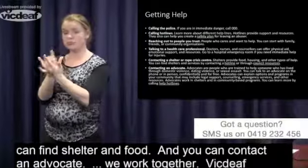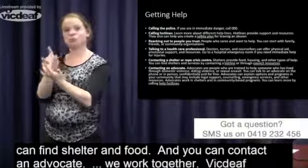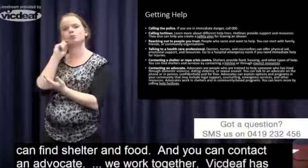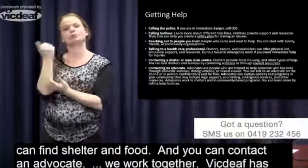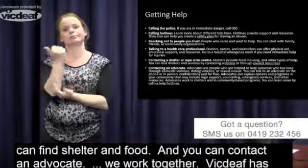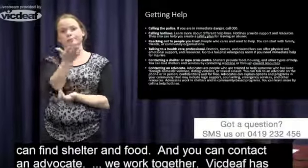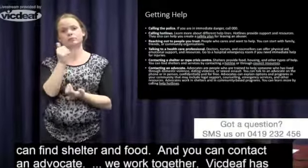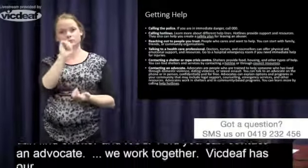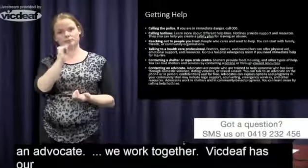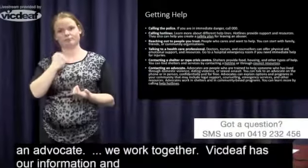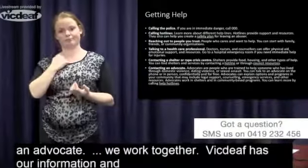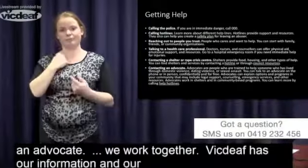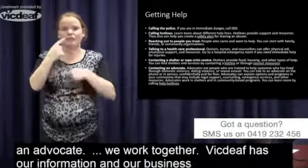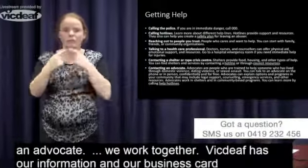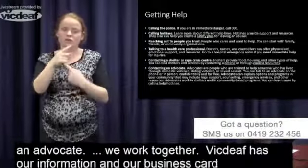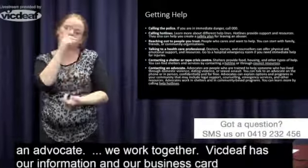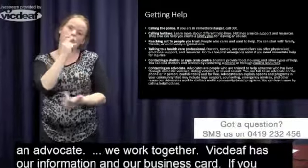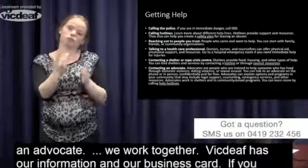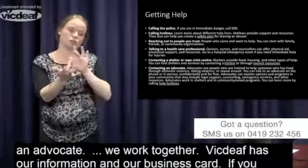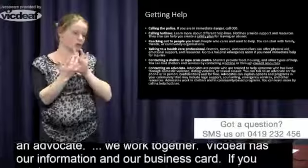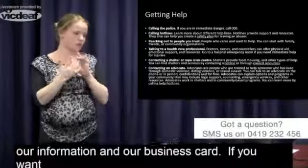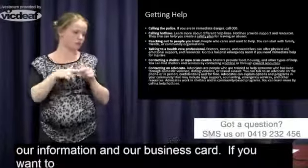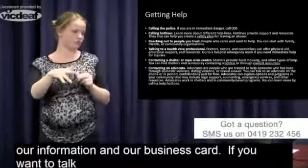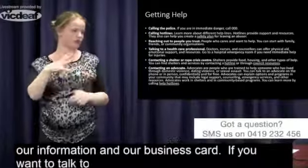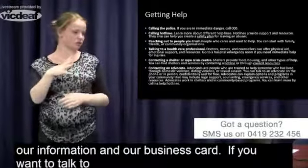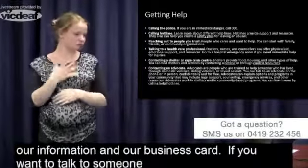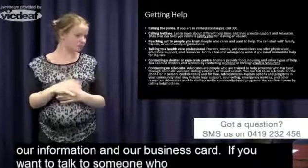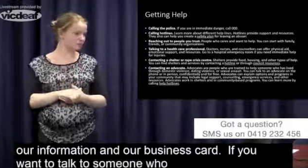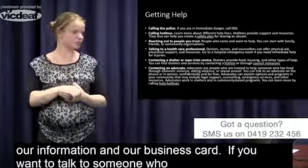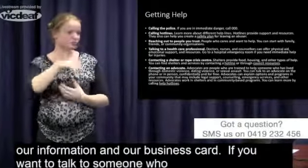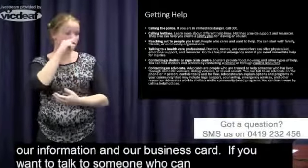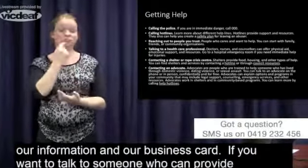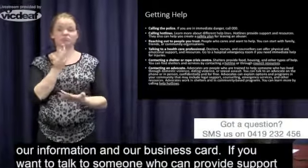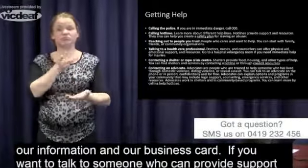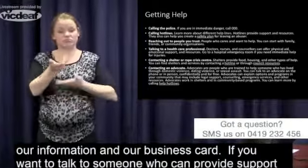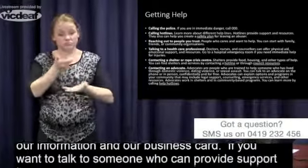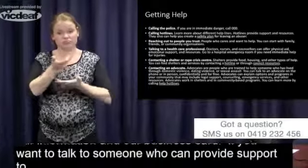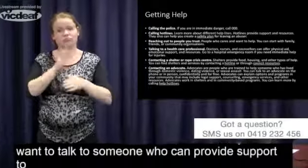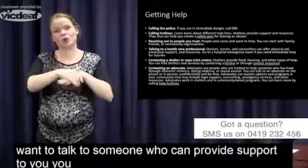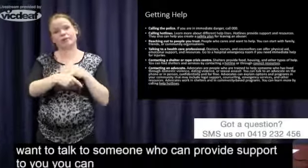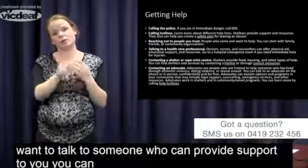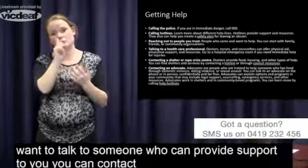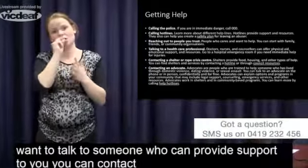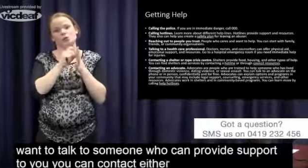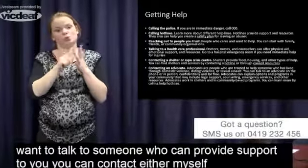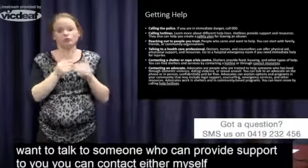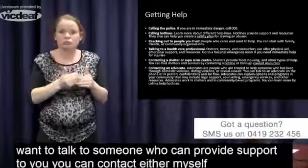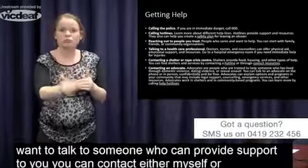someone who can provide support to you, then you can contact either myself or Deborah